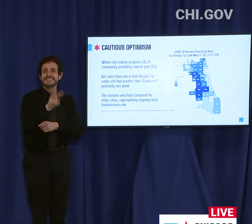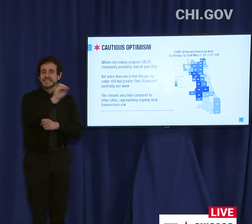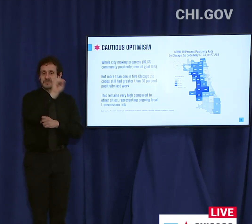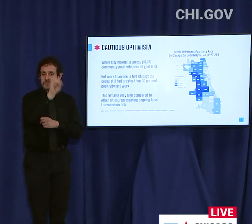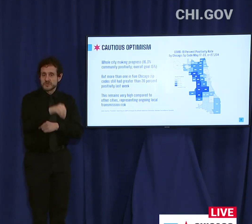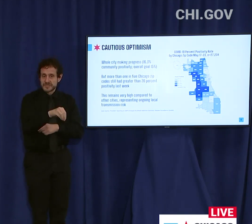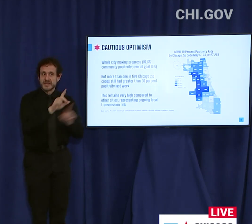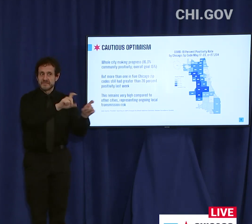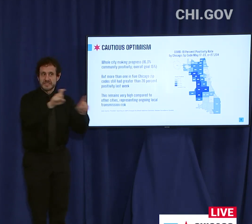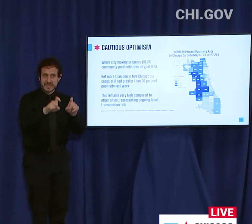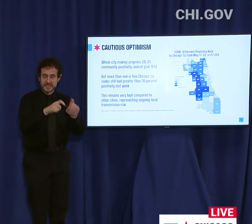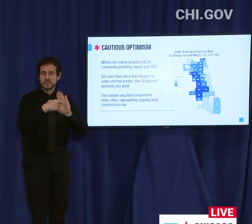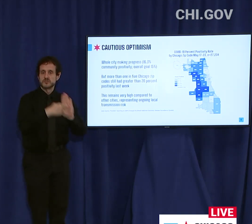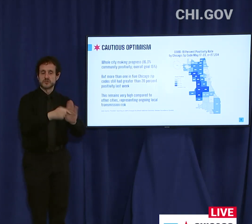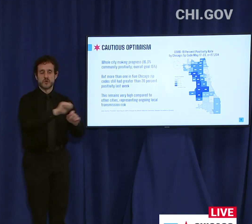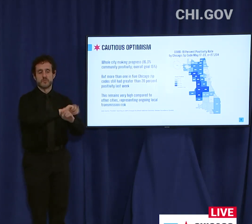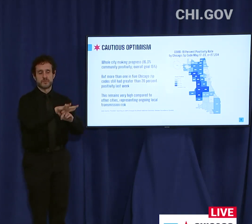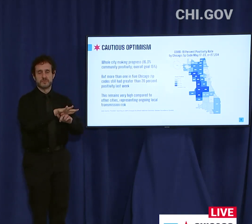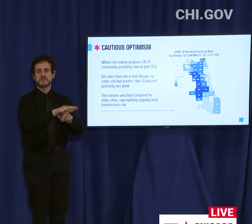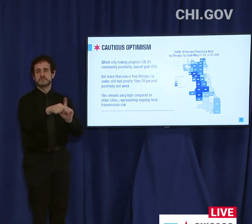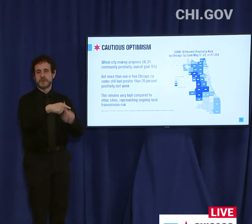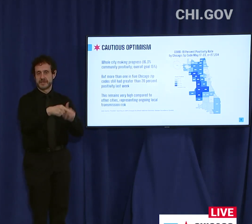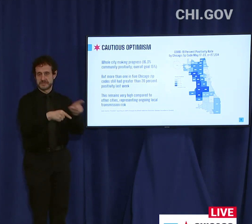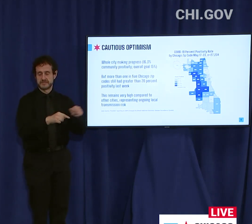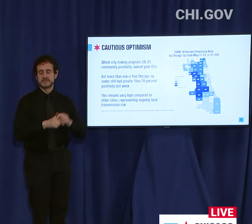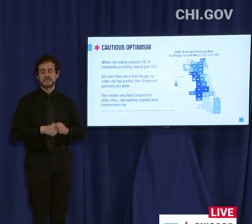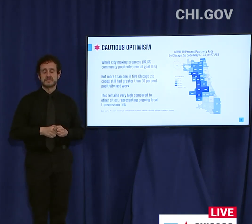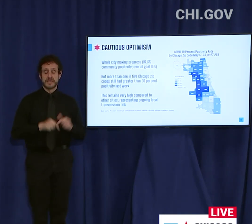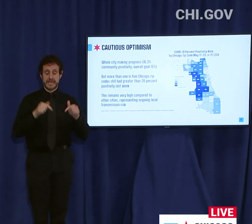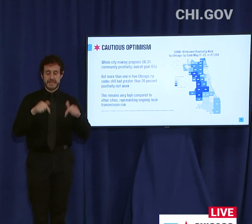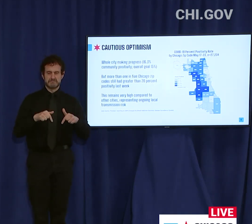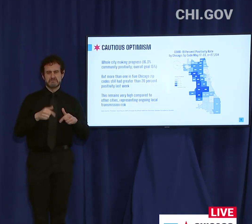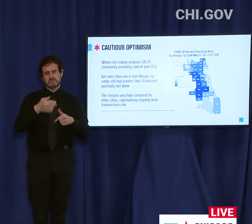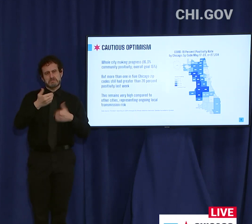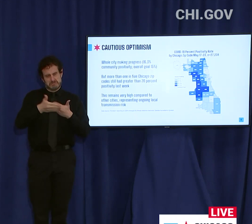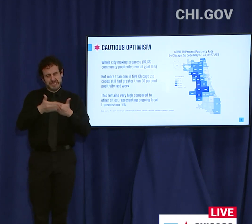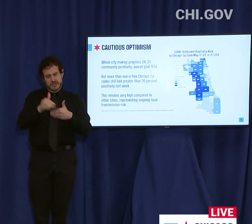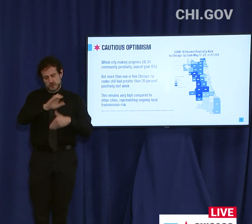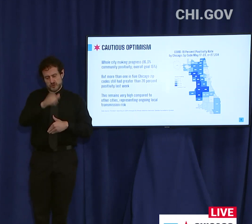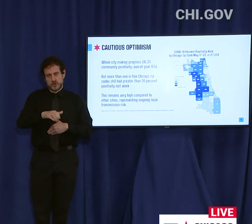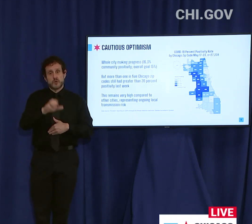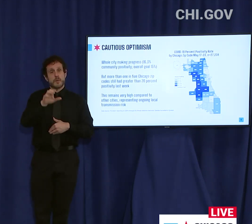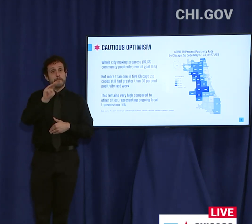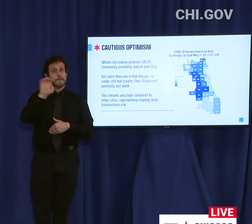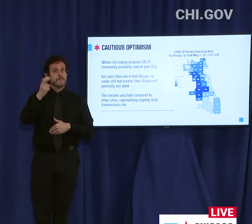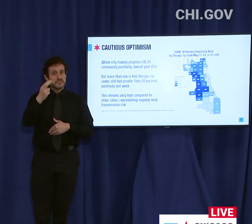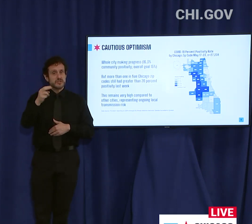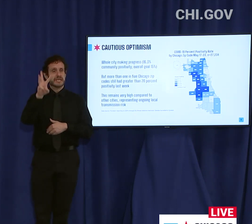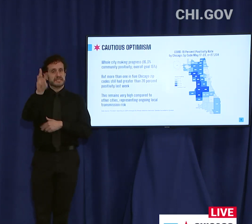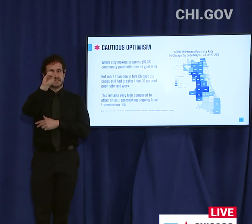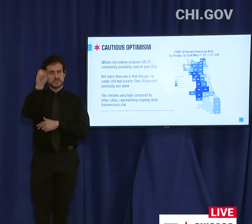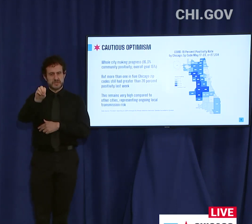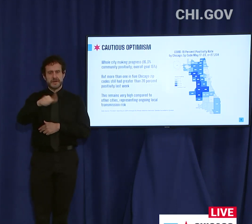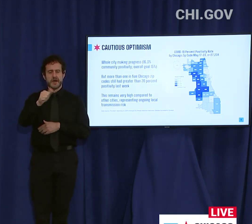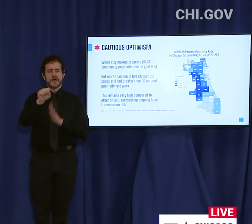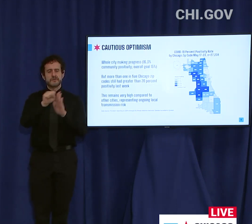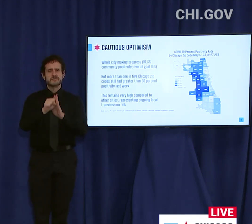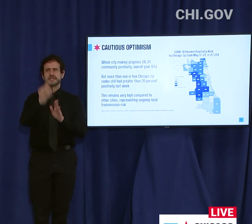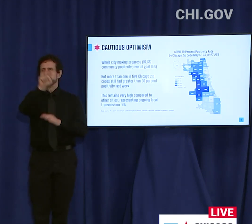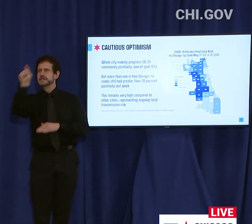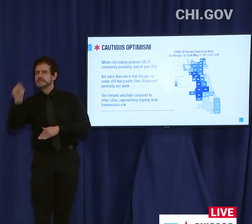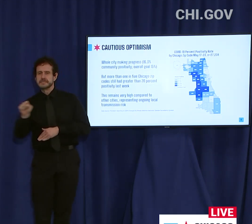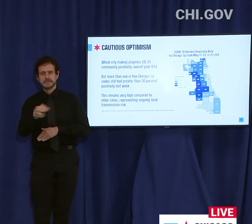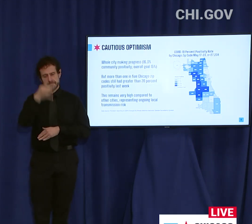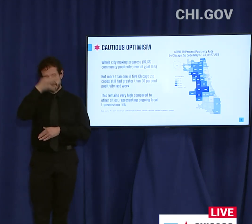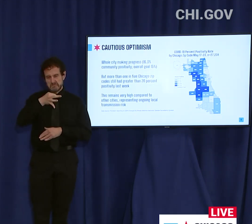6% positivity. And where we look even closer to home, Michigan is at a 6% positivity. The other states are really broadly